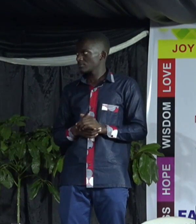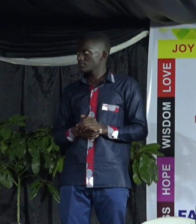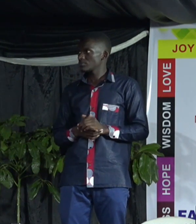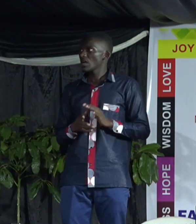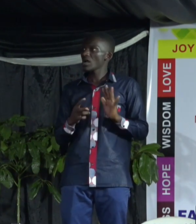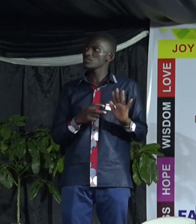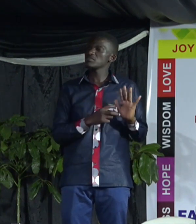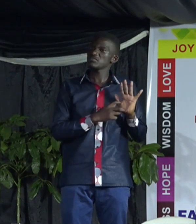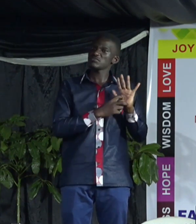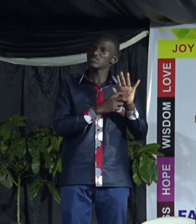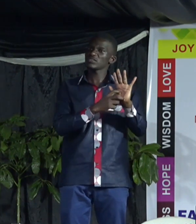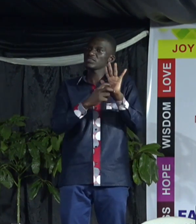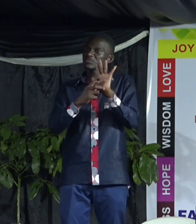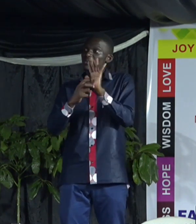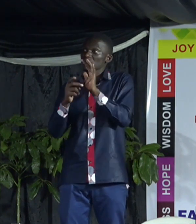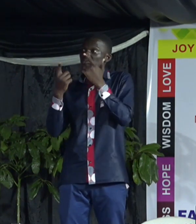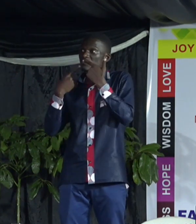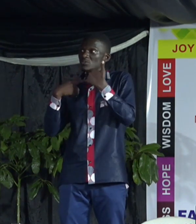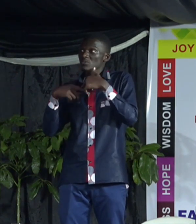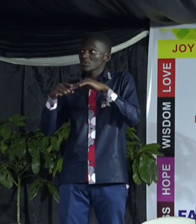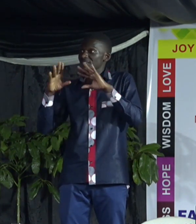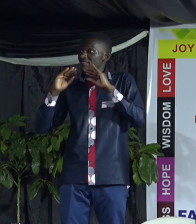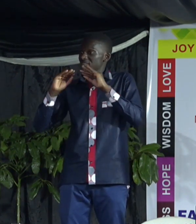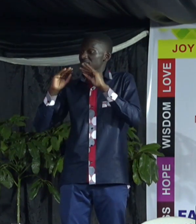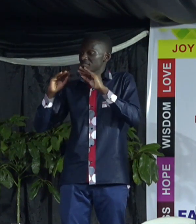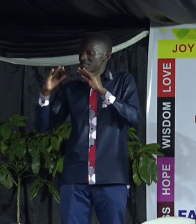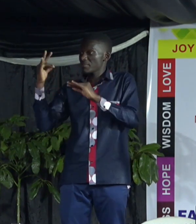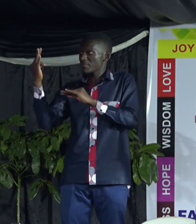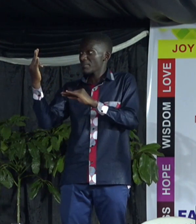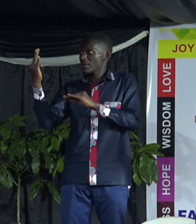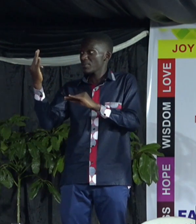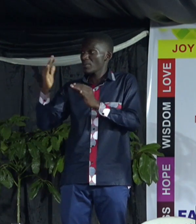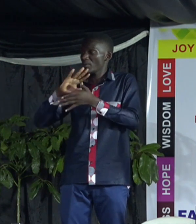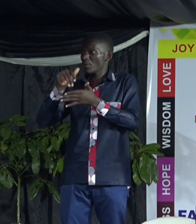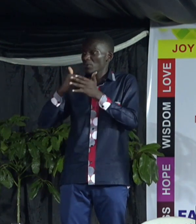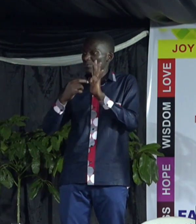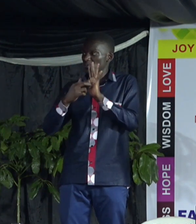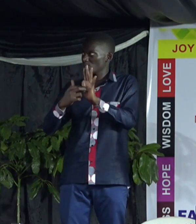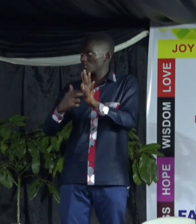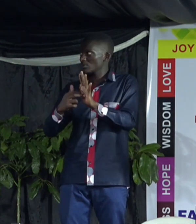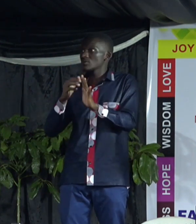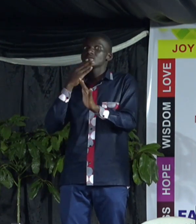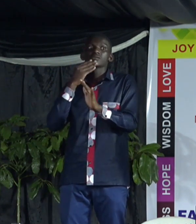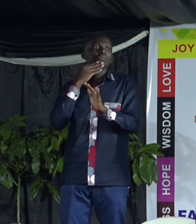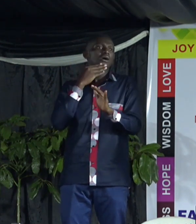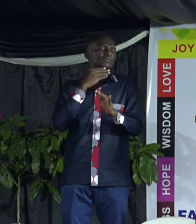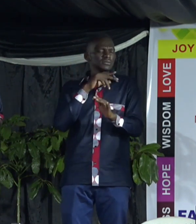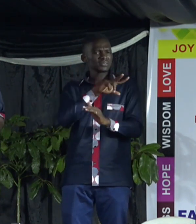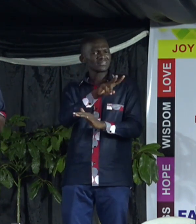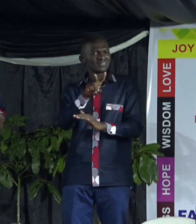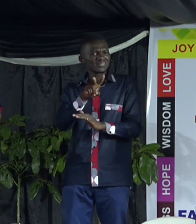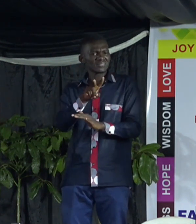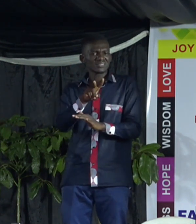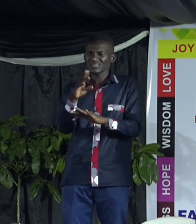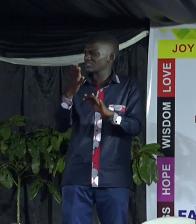Nebanjula ba trainer. And they introduced the trainer. Nebatwanjula. And they introduced us. Msajja nafuluma na agenda. And that